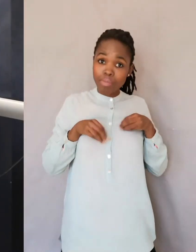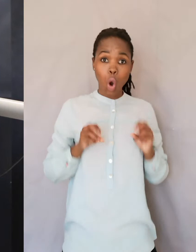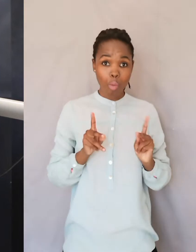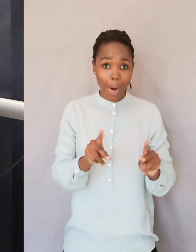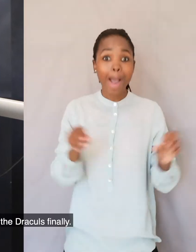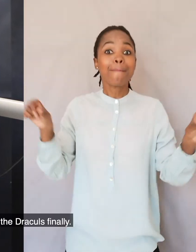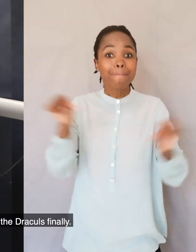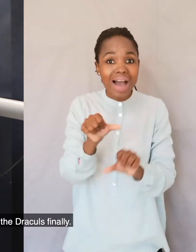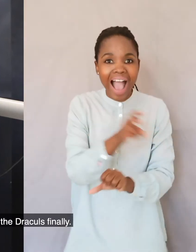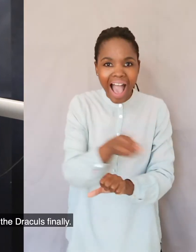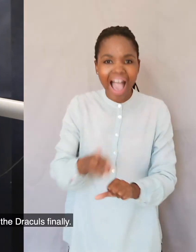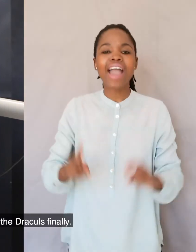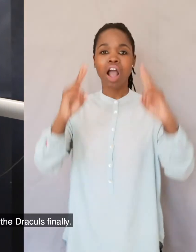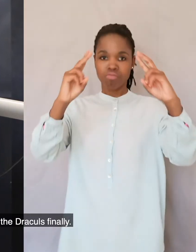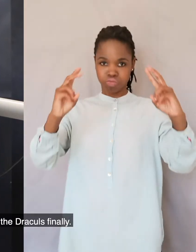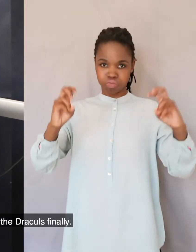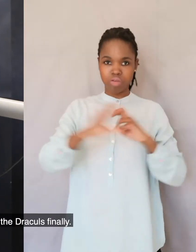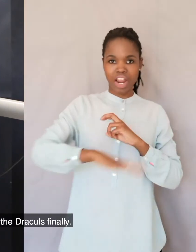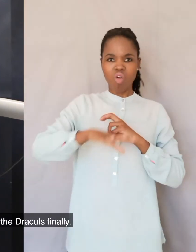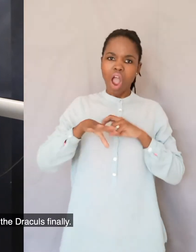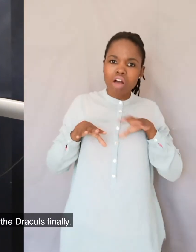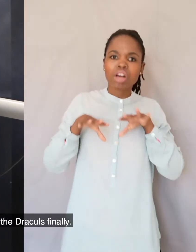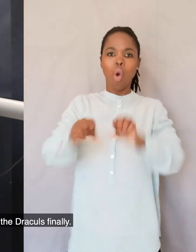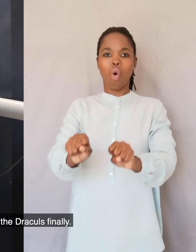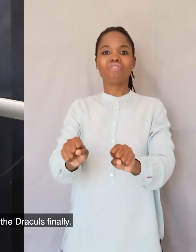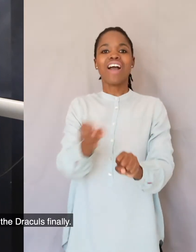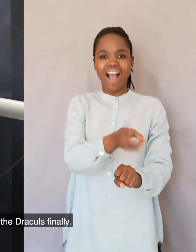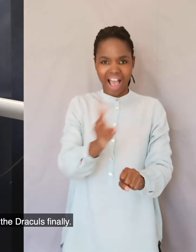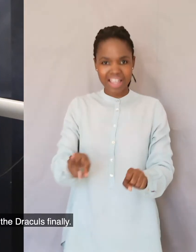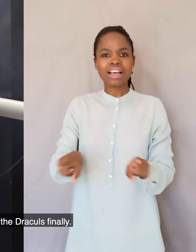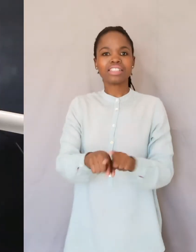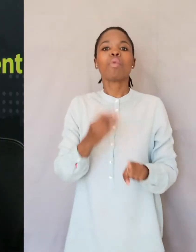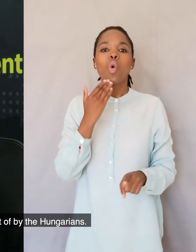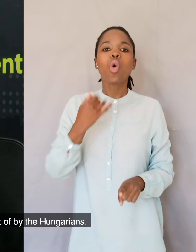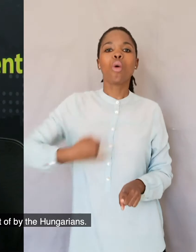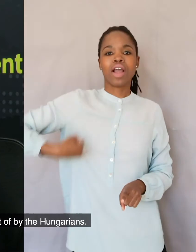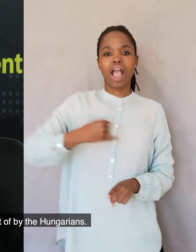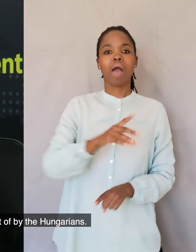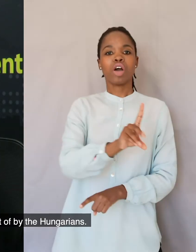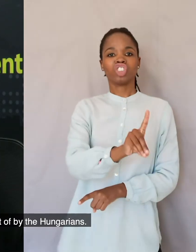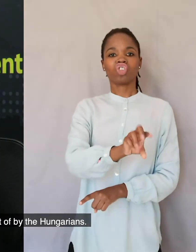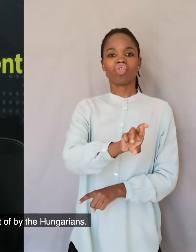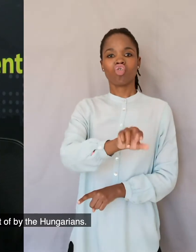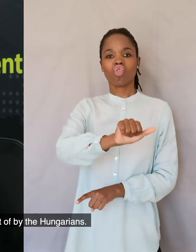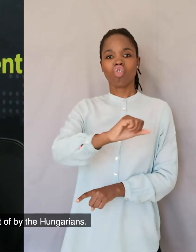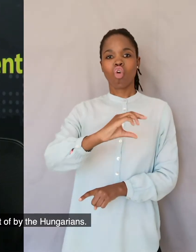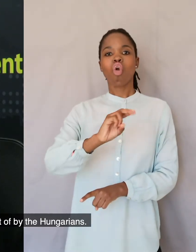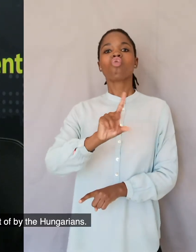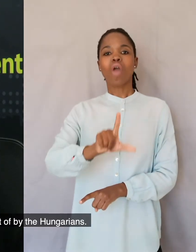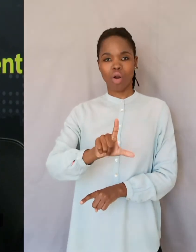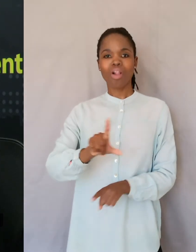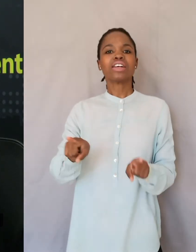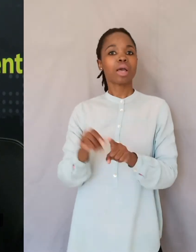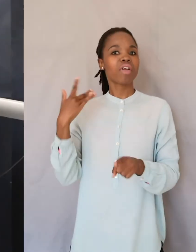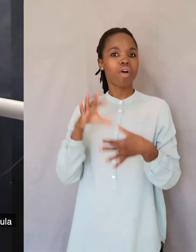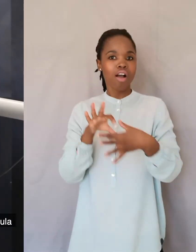back and take back the kingdom for the Draculs finally. Right, and he was installed sort of by the